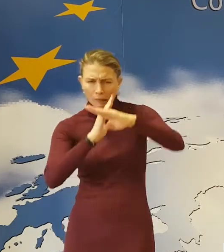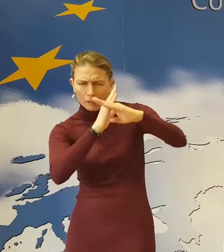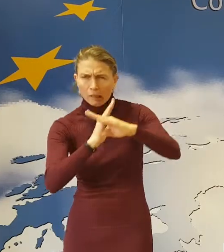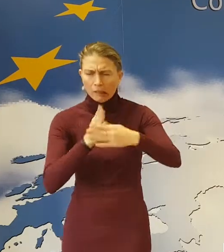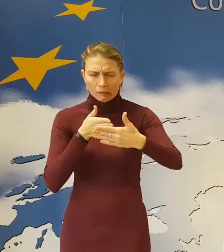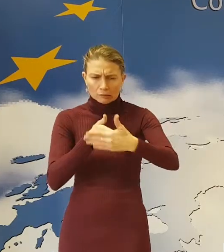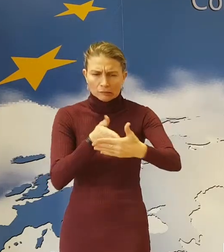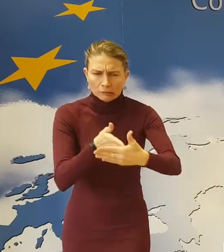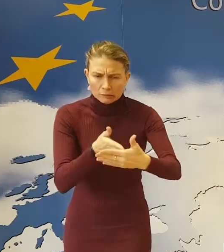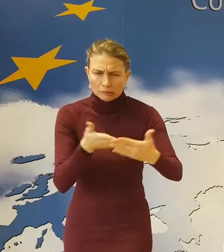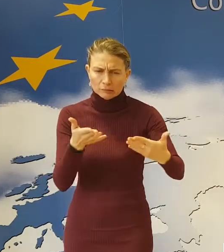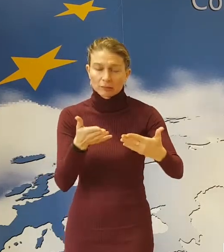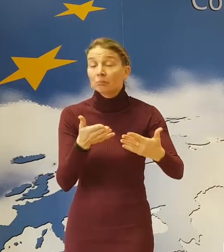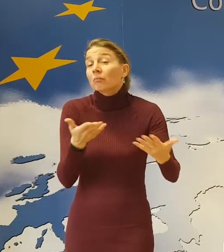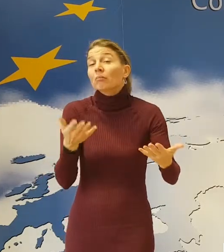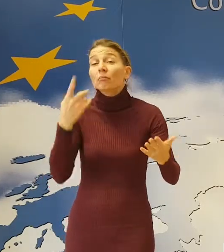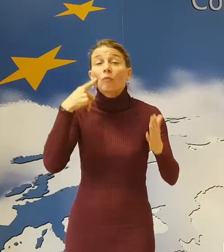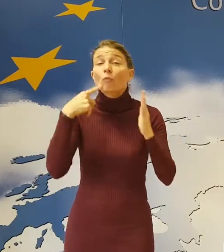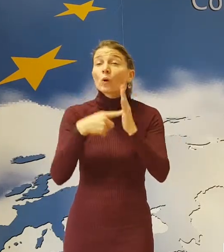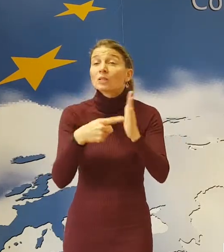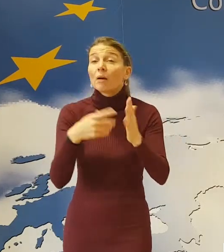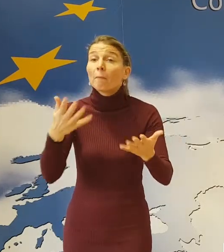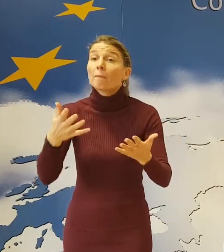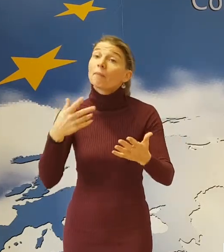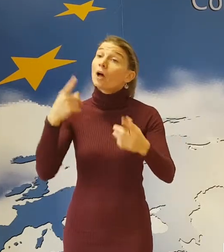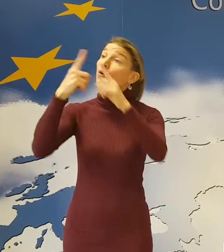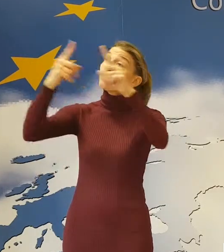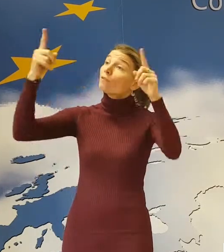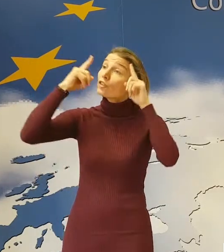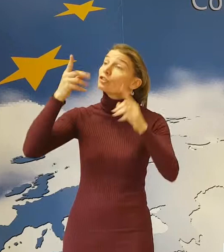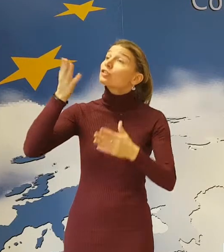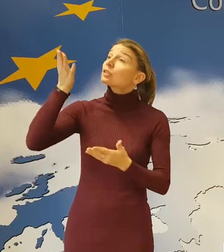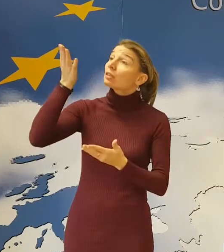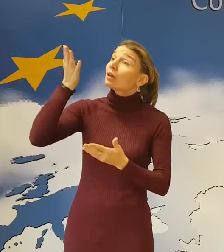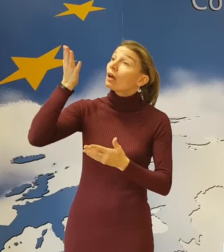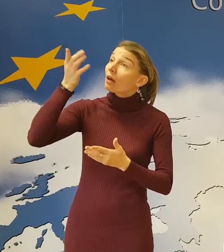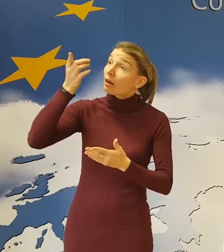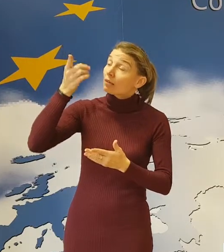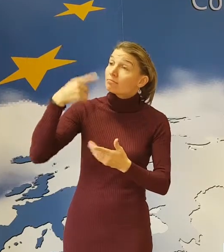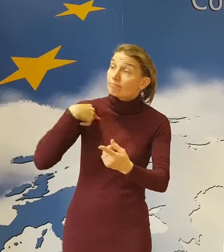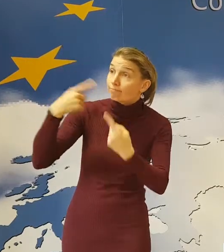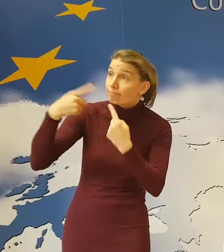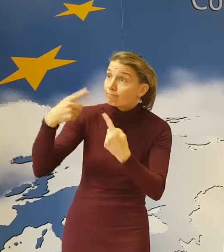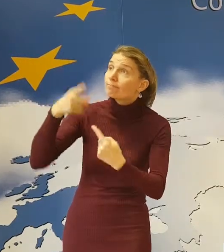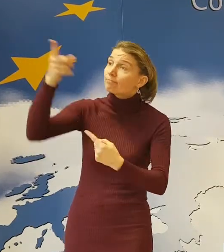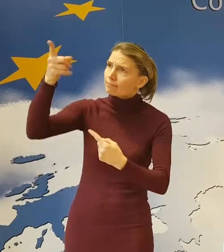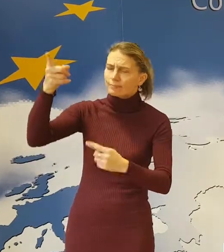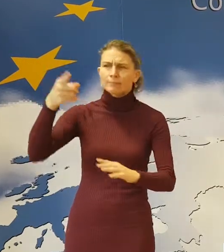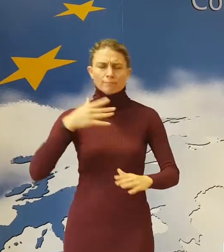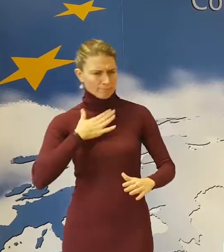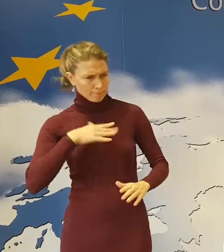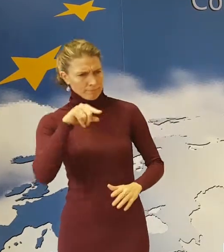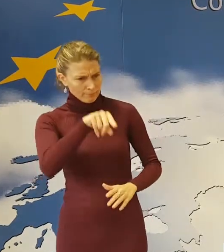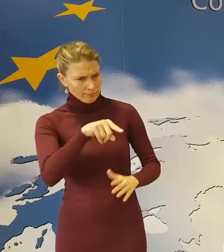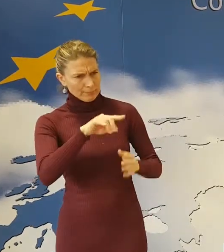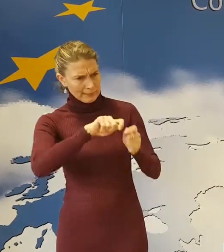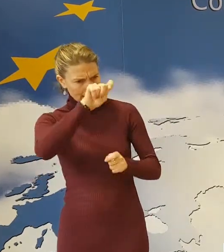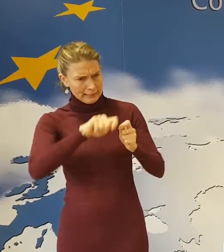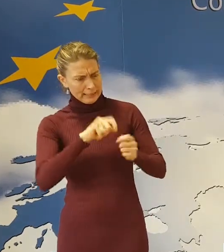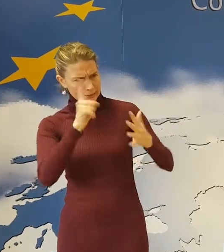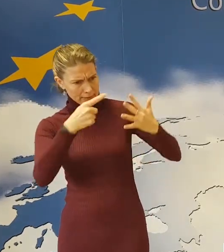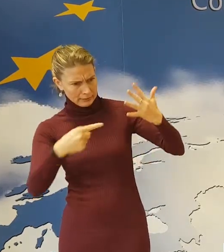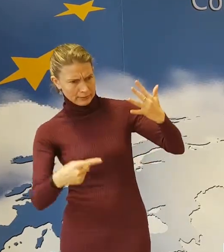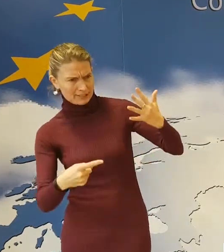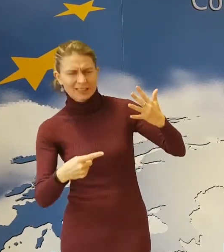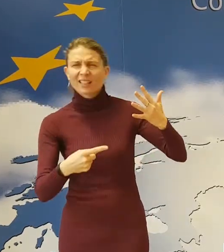could be something like from a university that you have to develop specific kinds of tests, but most often it will